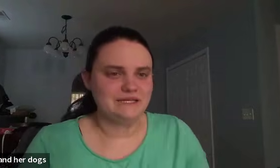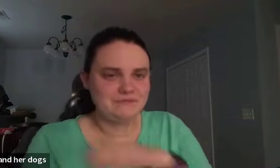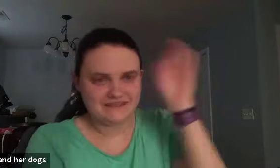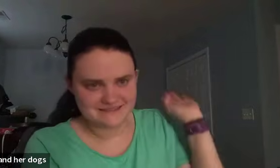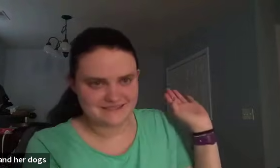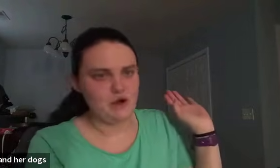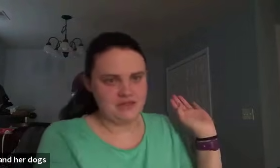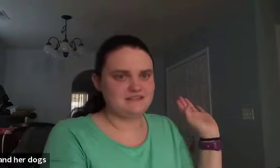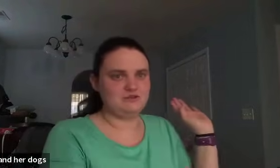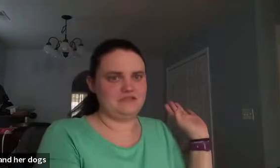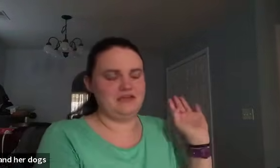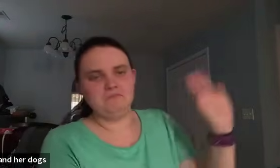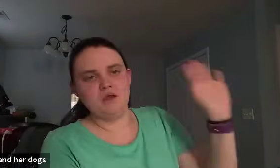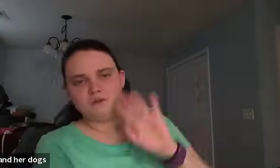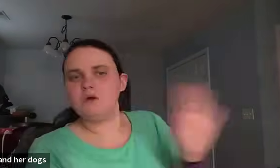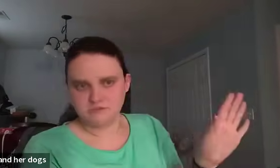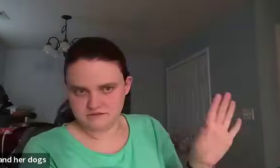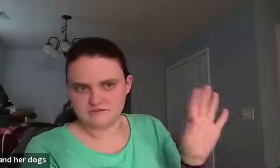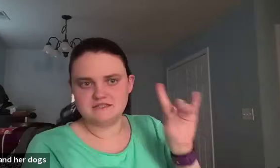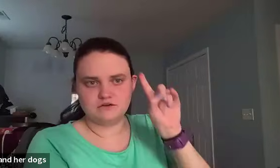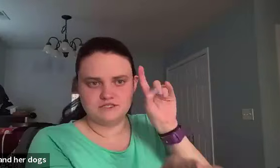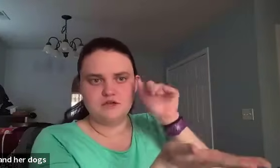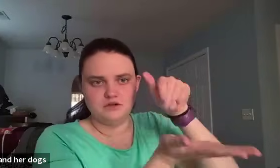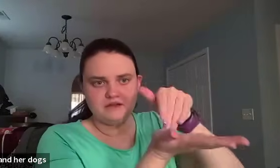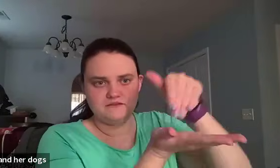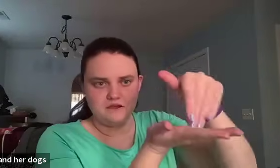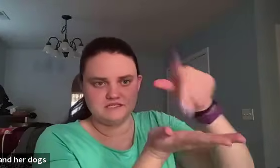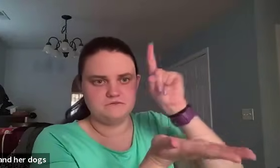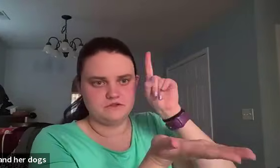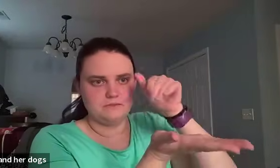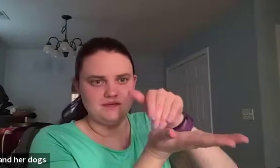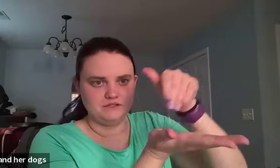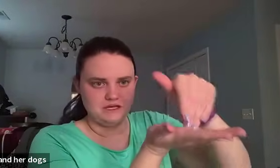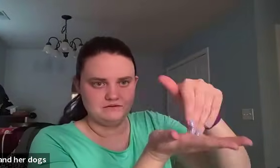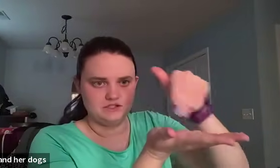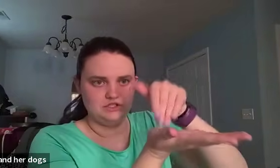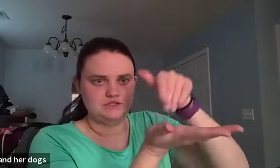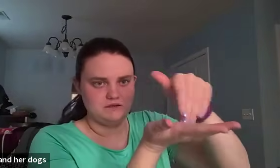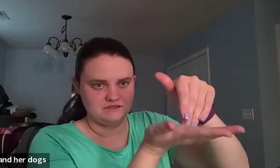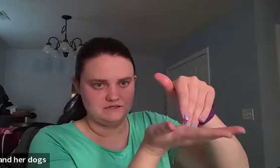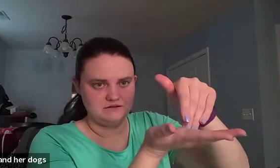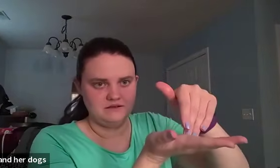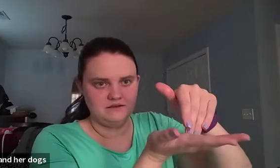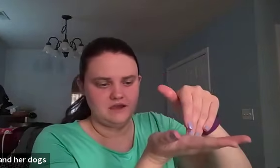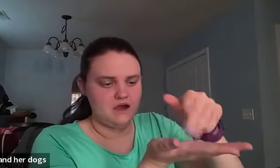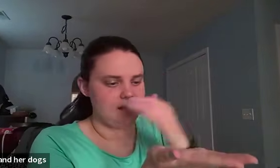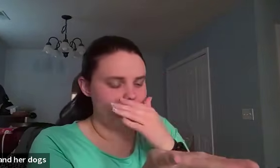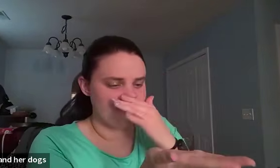20 billions and all that sort of thing. We won't, as long as I know y'all get the concept with the million. So you just bounce it. For